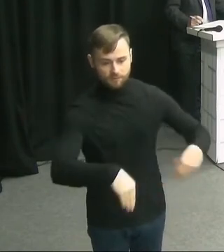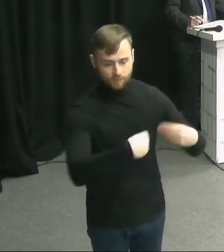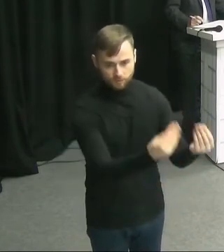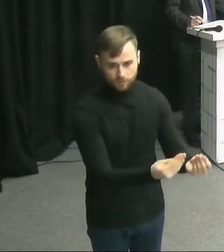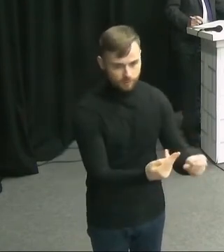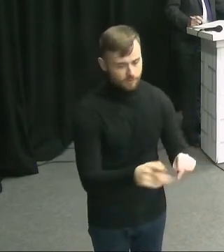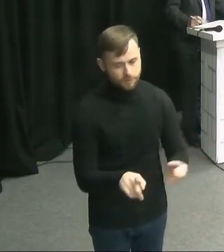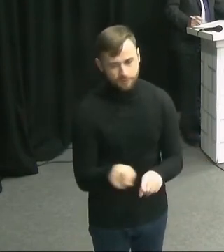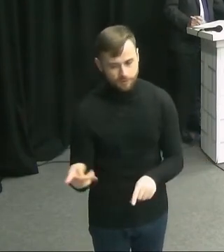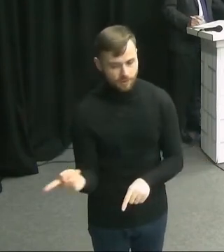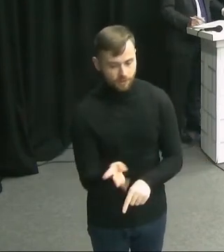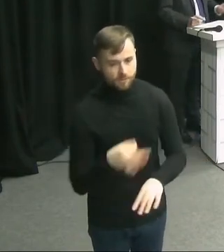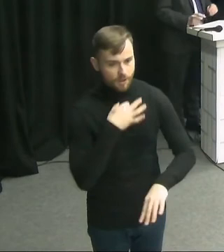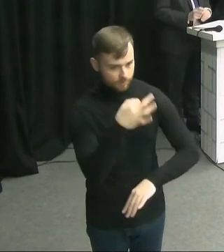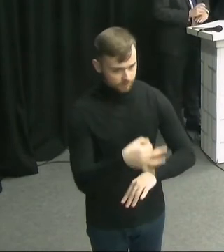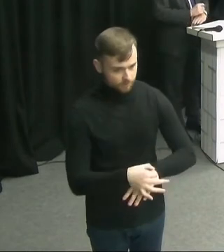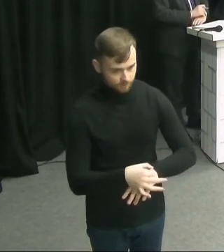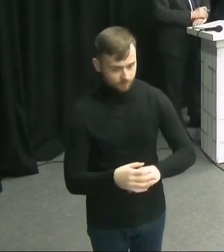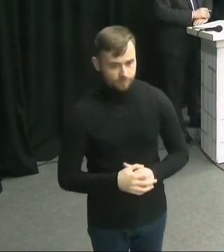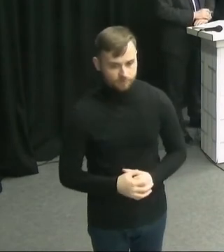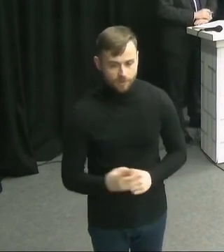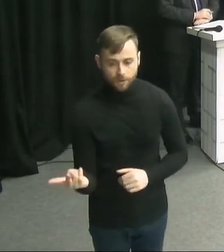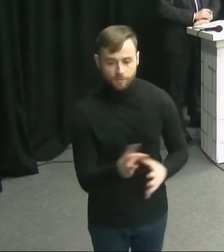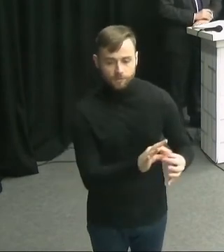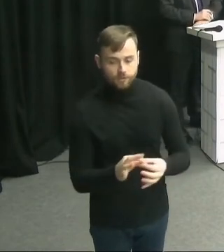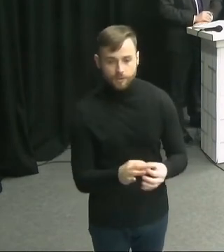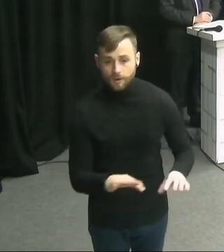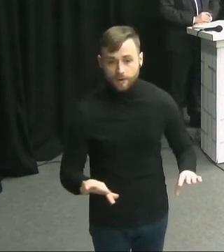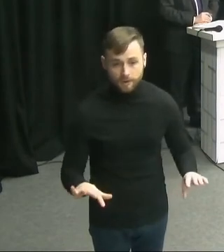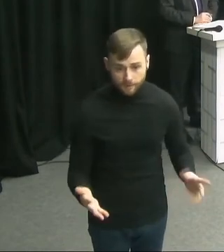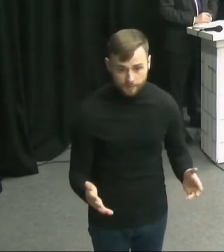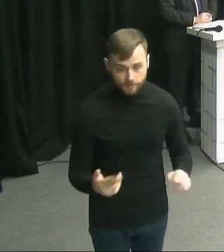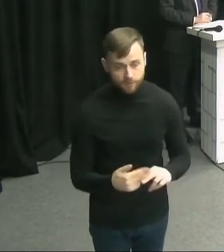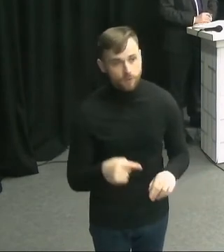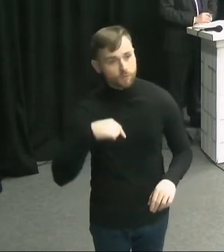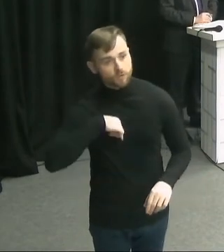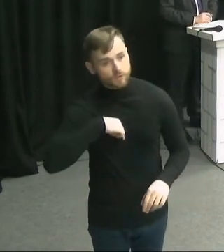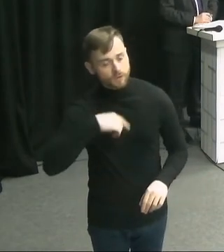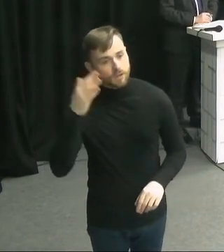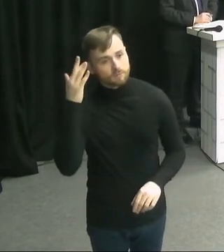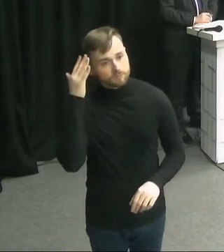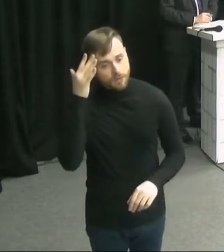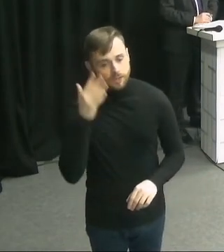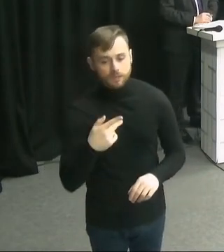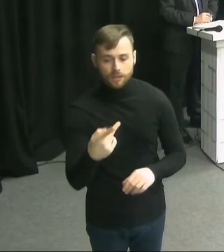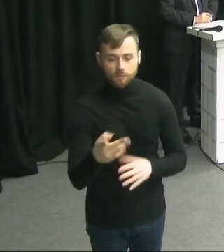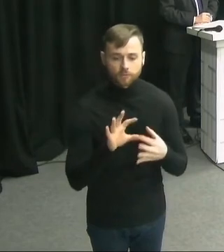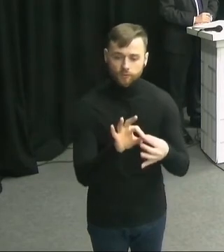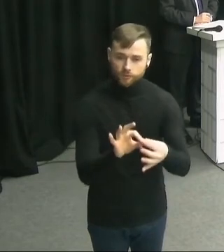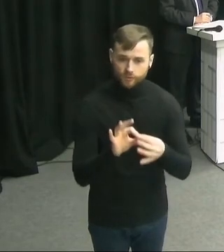only in the feudal system we get where the lord does something